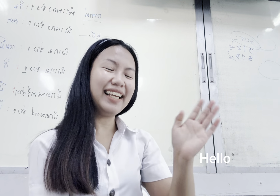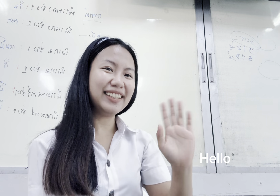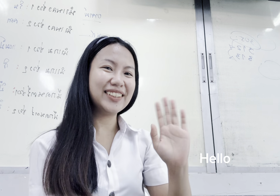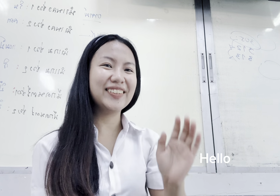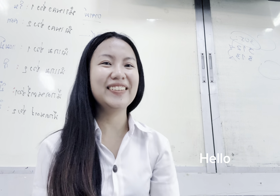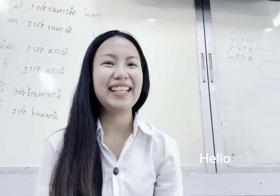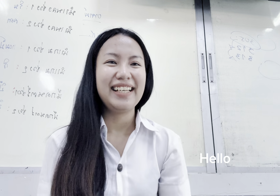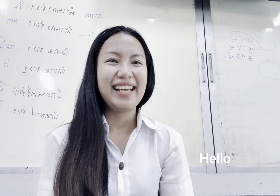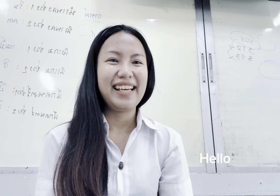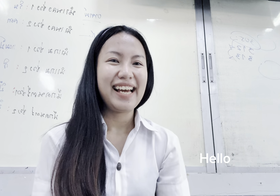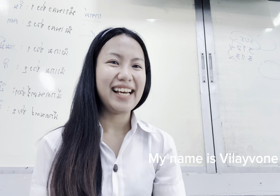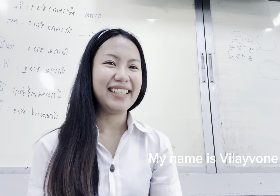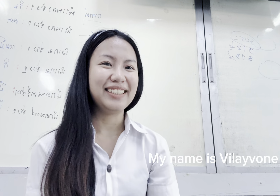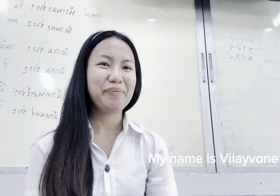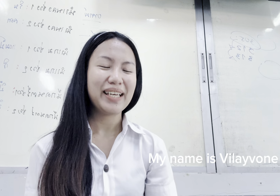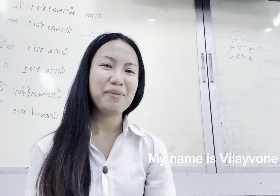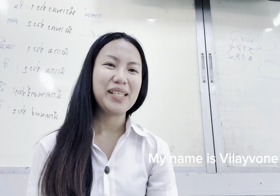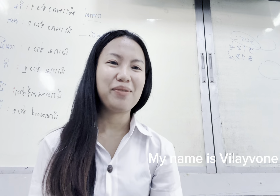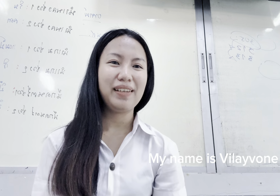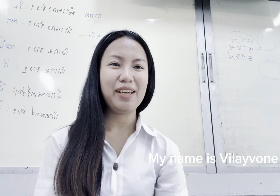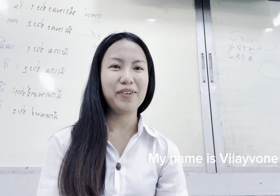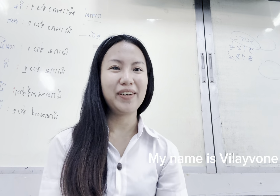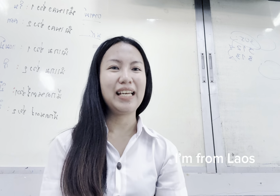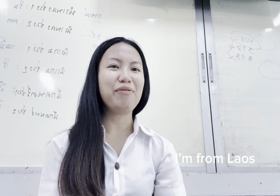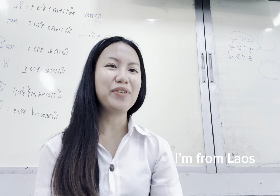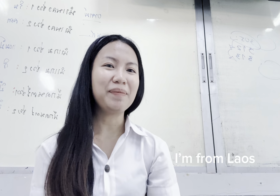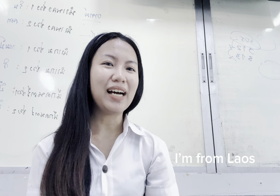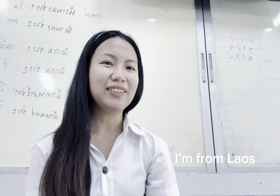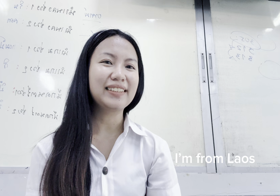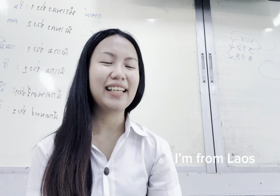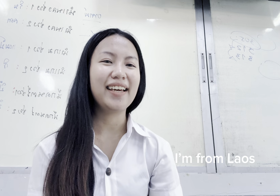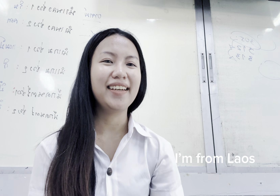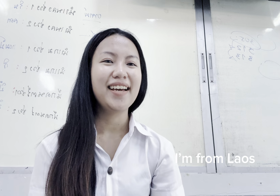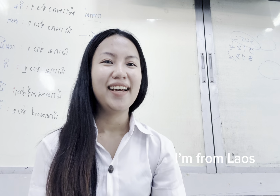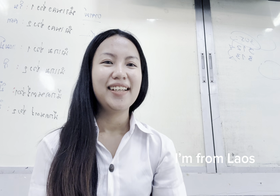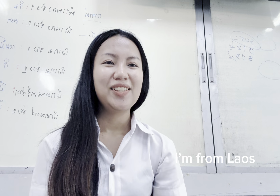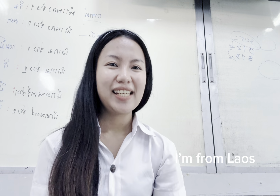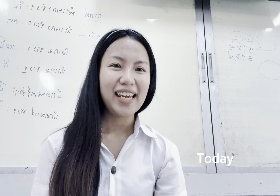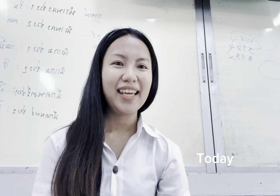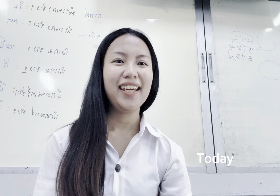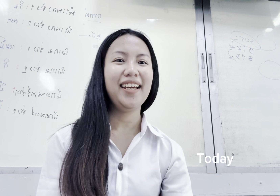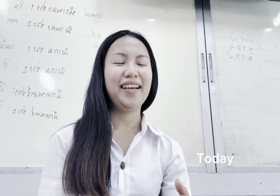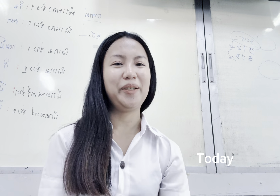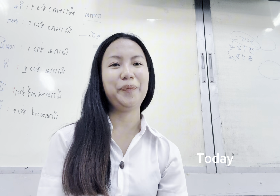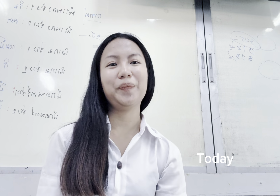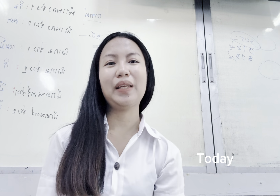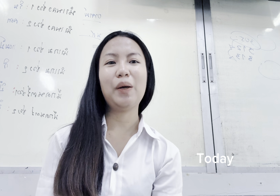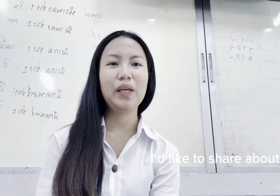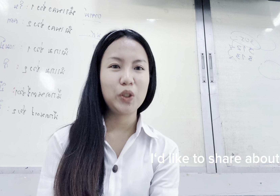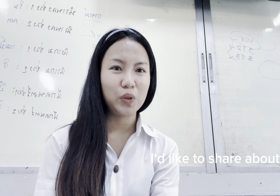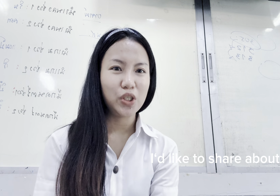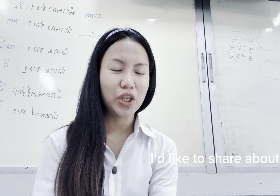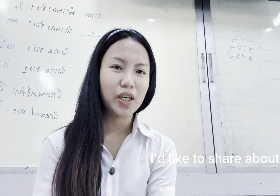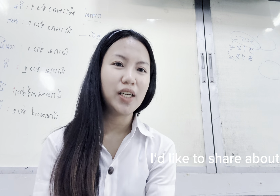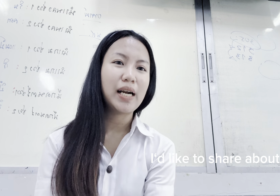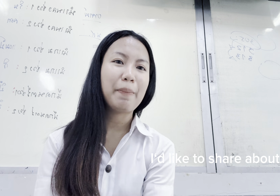Hello, my name is Vilaywon. I'm from Laos, and today I would like to share